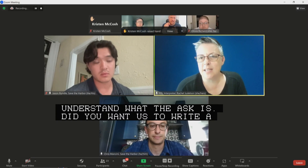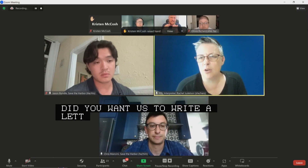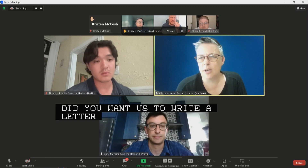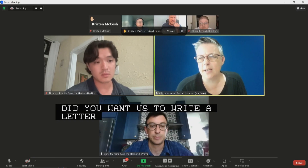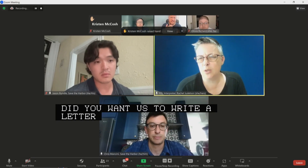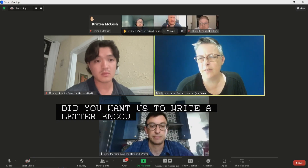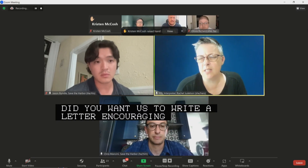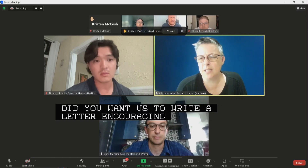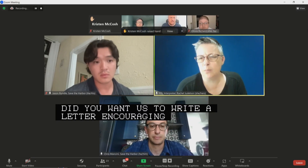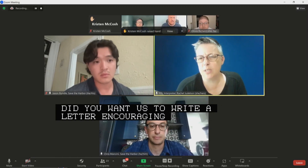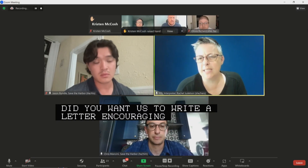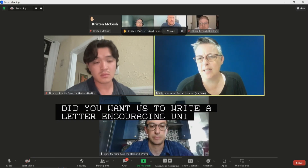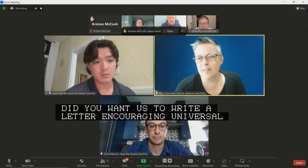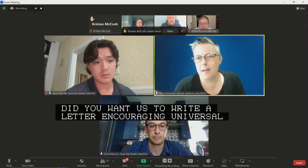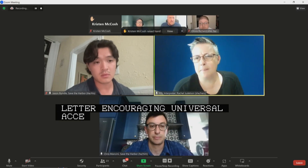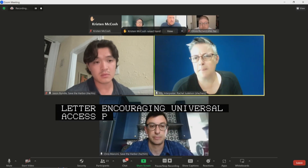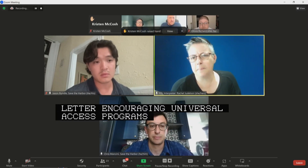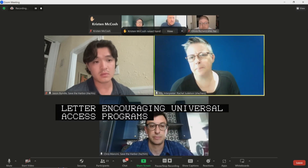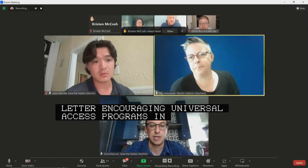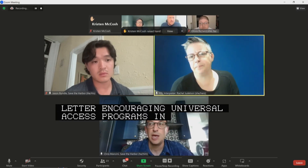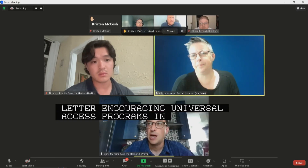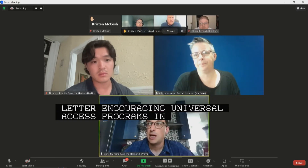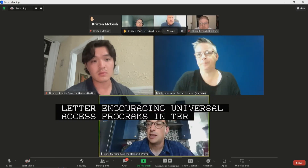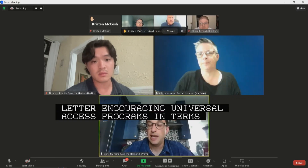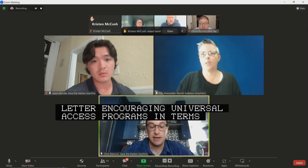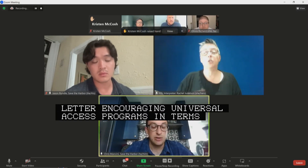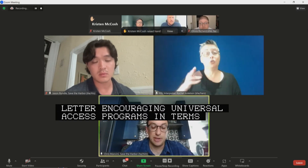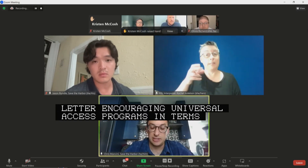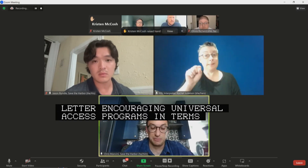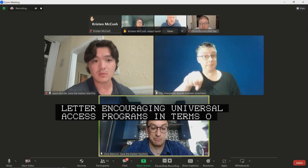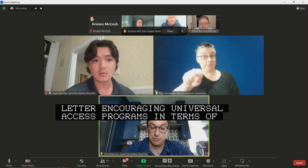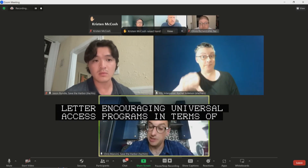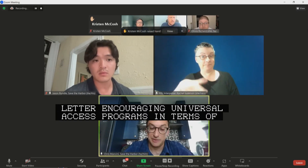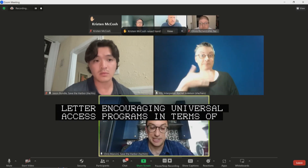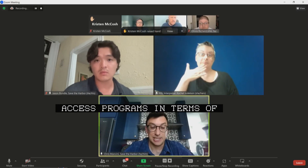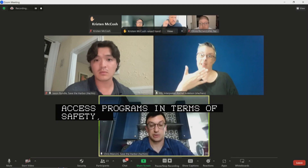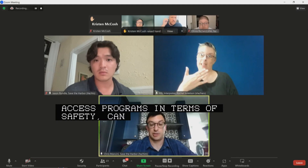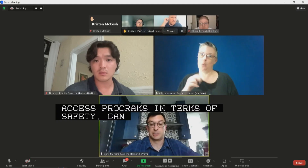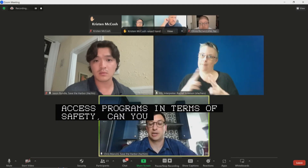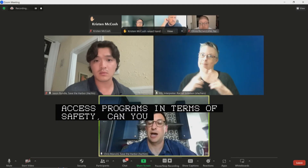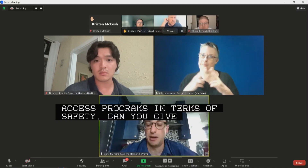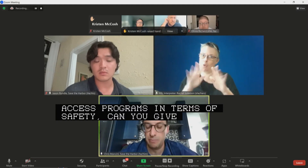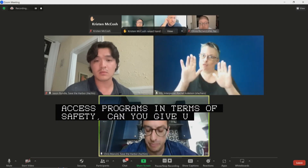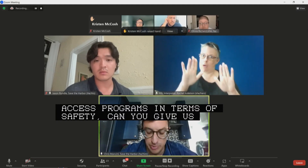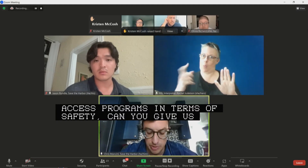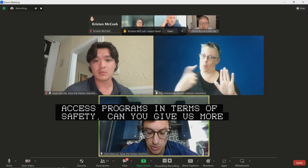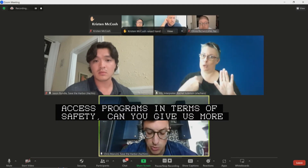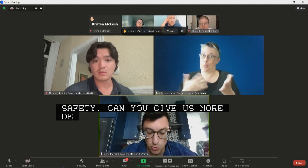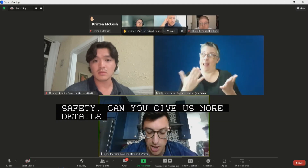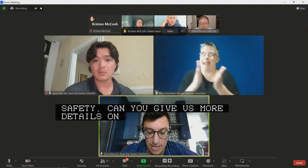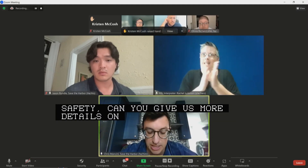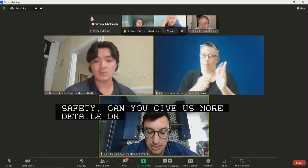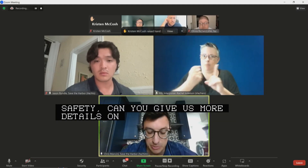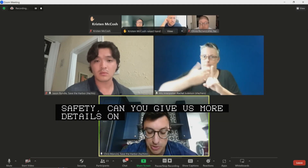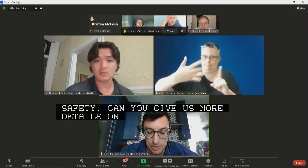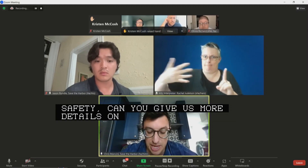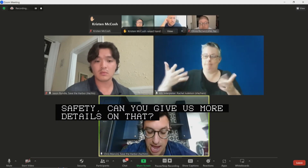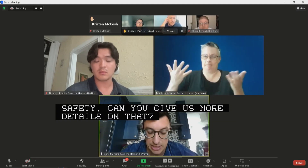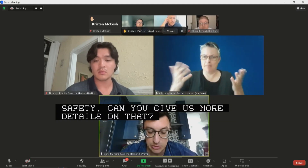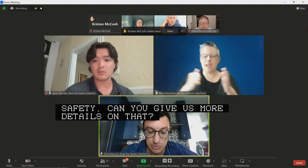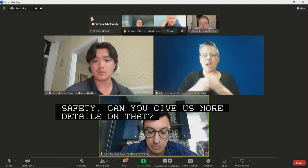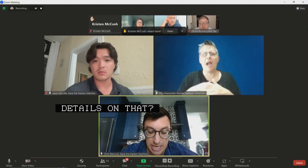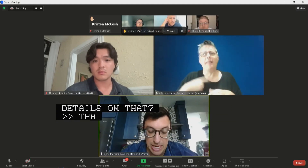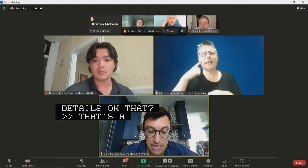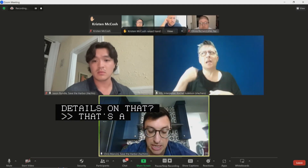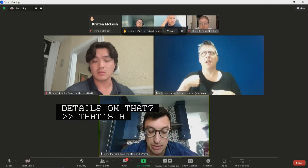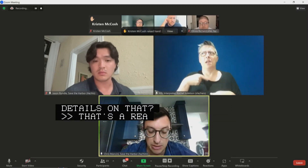safety, et cetera? Can you give us a little more detail on that? Yeah, no, that's a really fantastic question. I suppose the